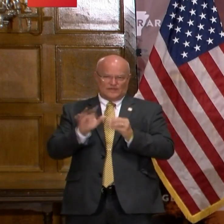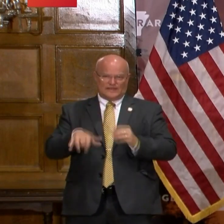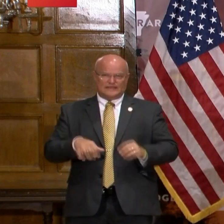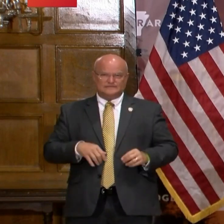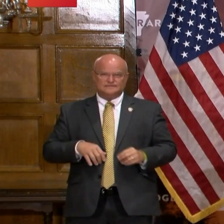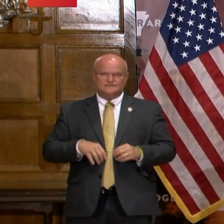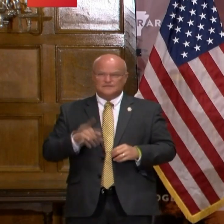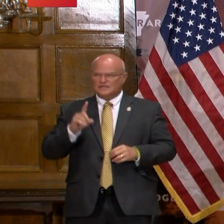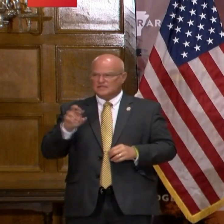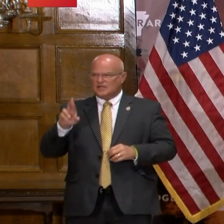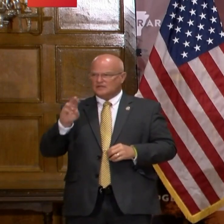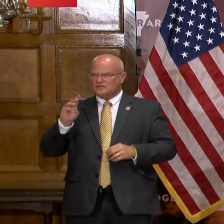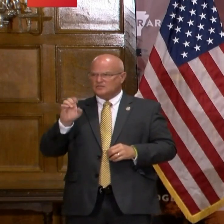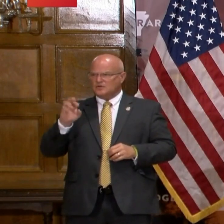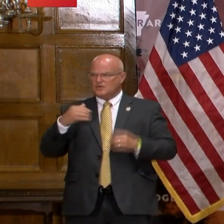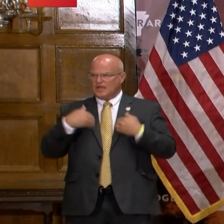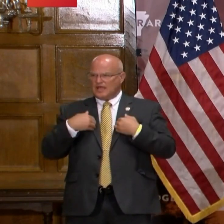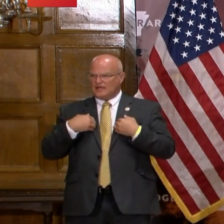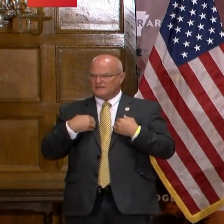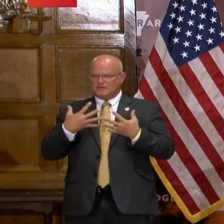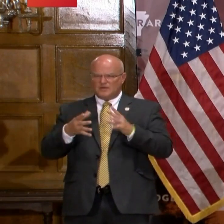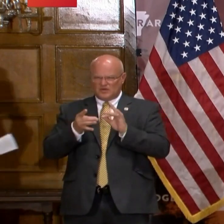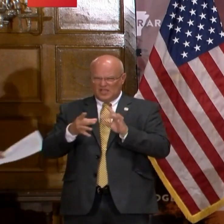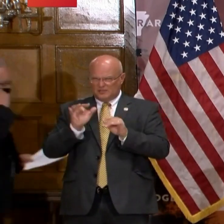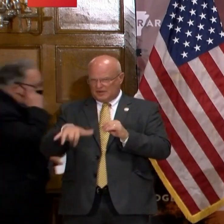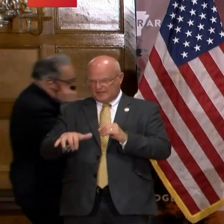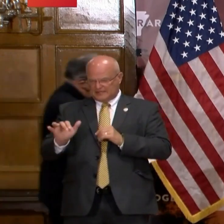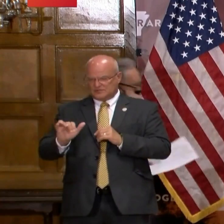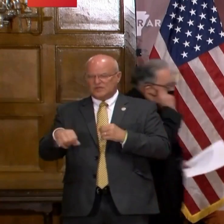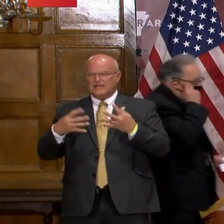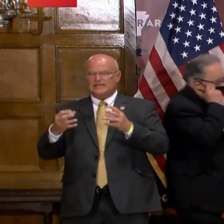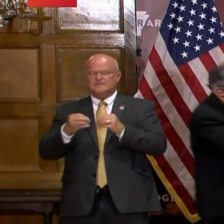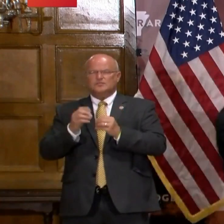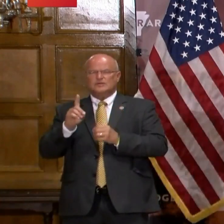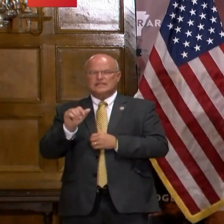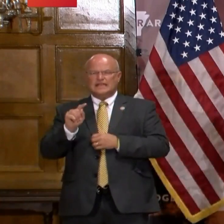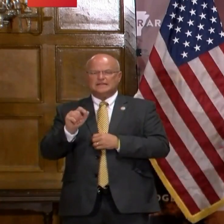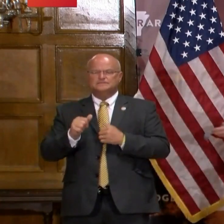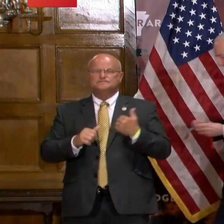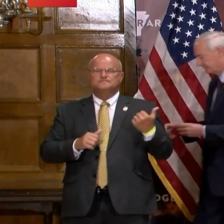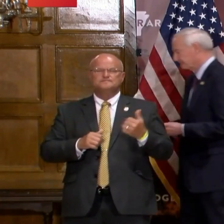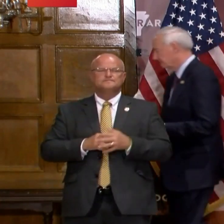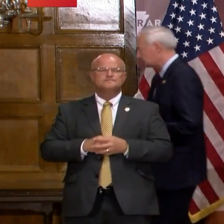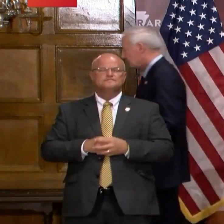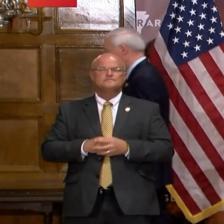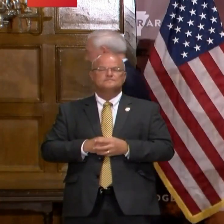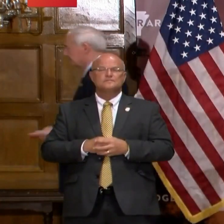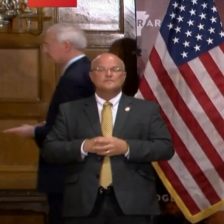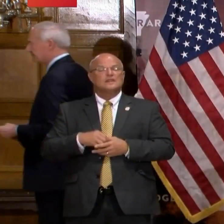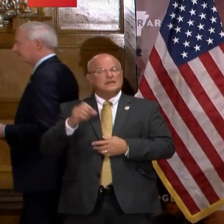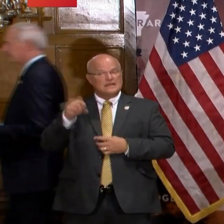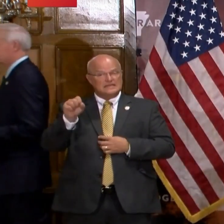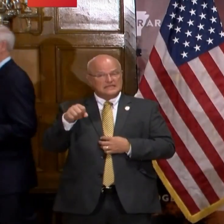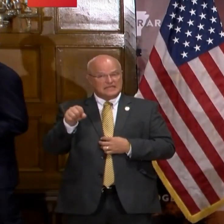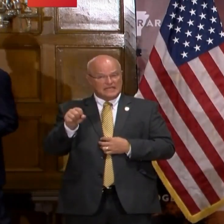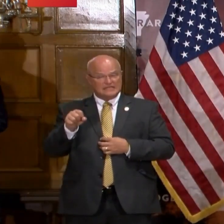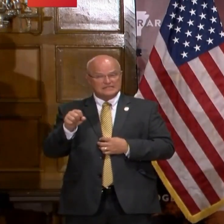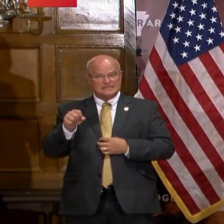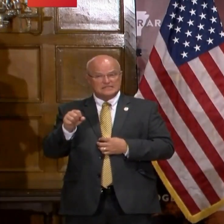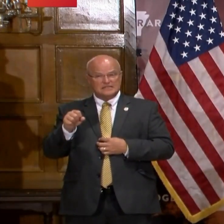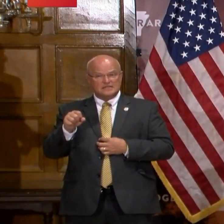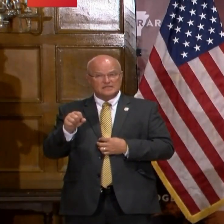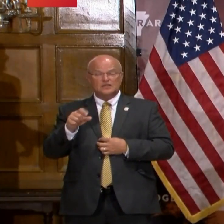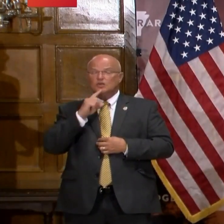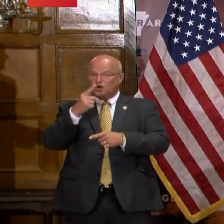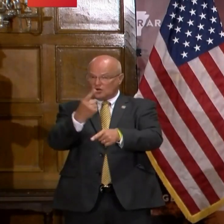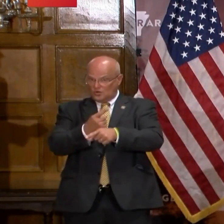that. Dr. Romero, do you have, and you might want to comment on that and then give that data. So, yes, so